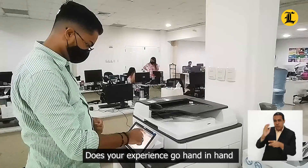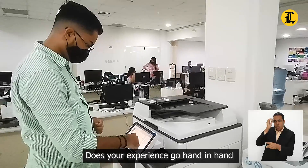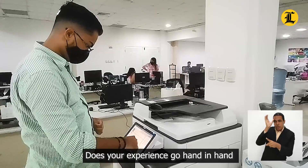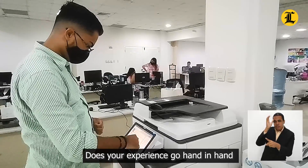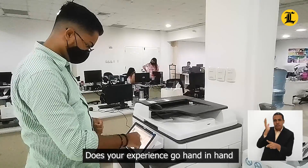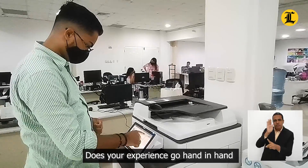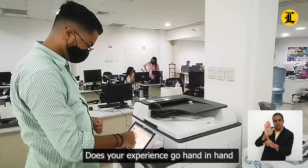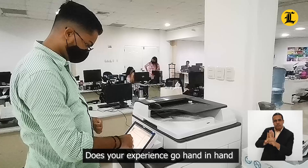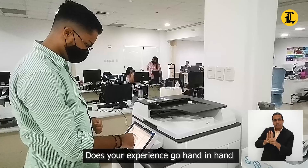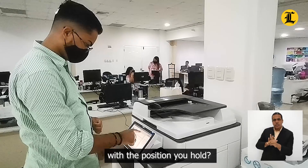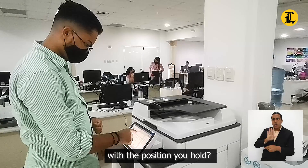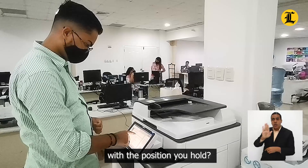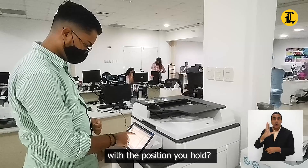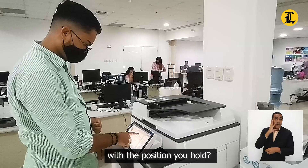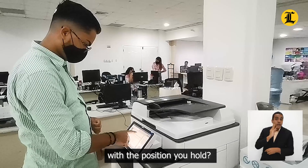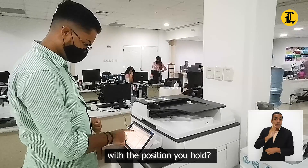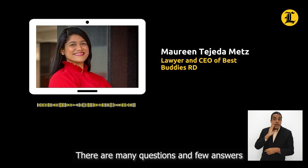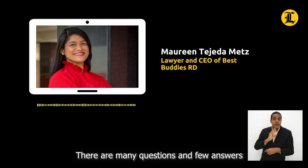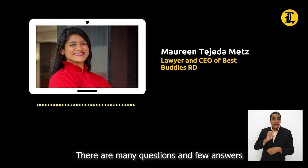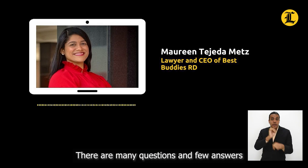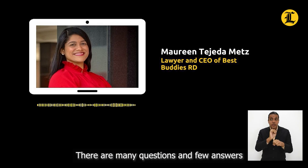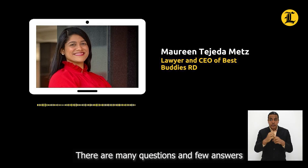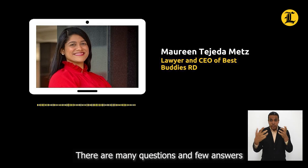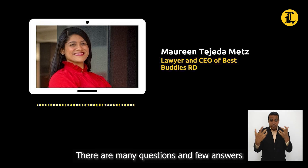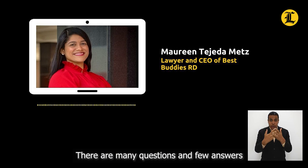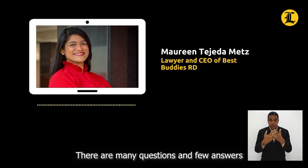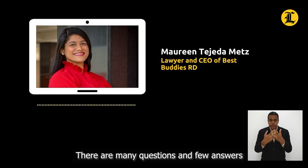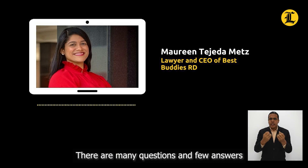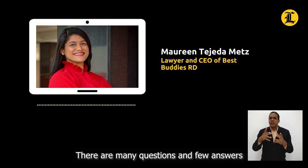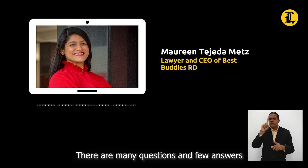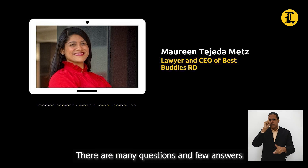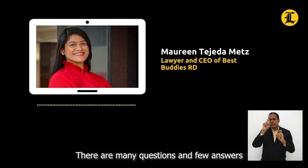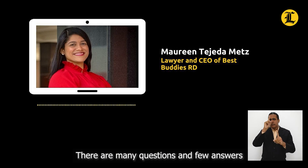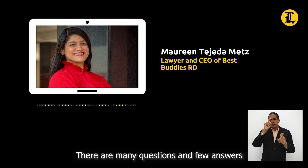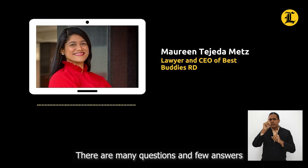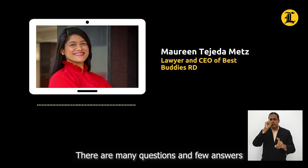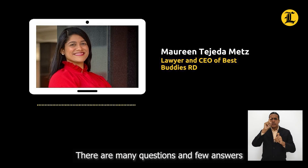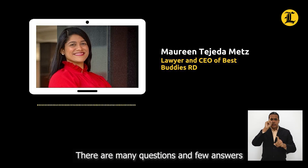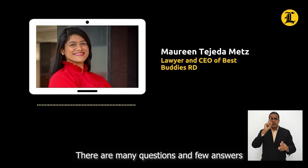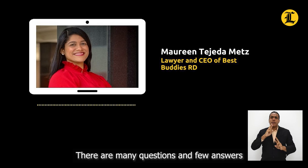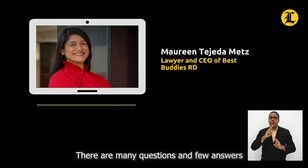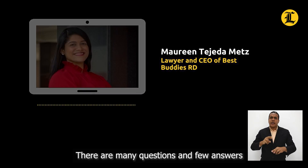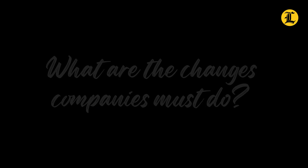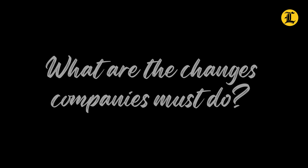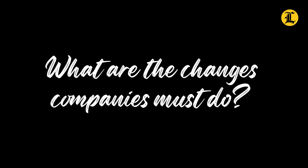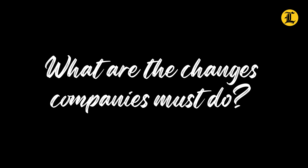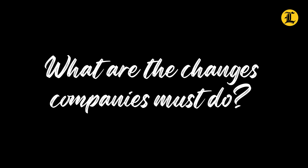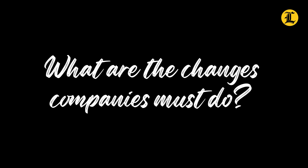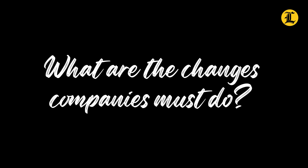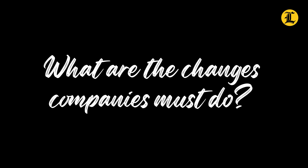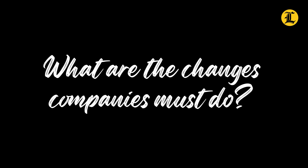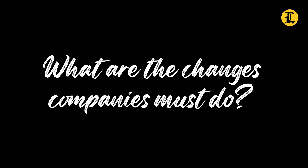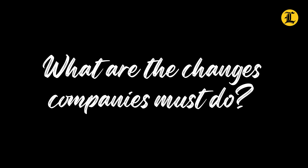your experience go hand in hand with the position you hold? There are many questions and just a few answers.